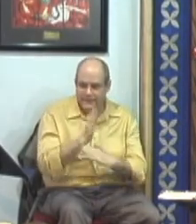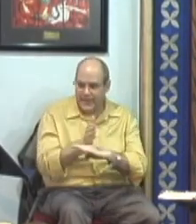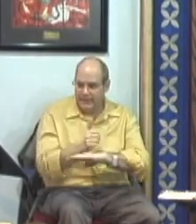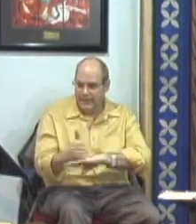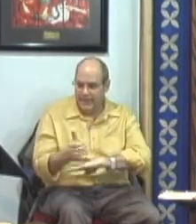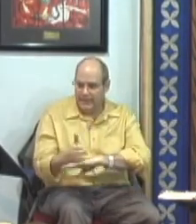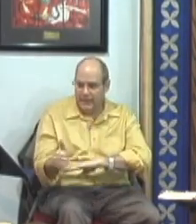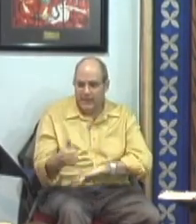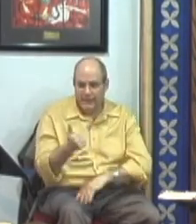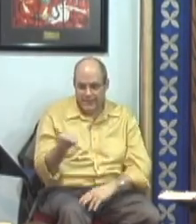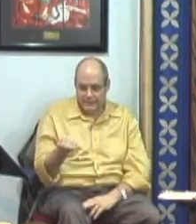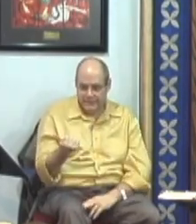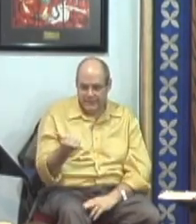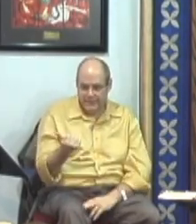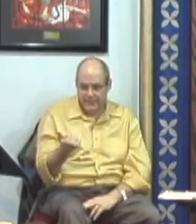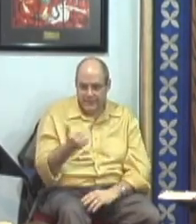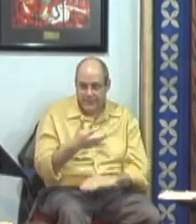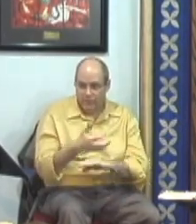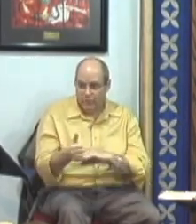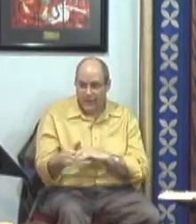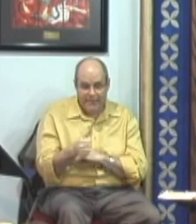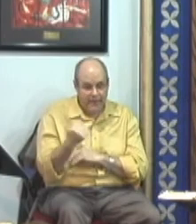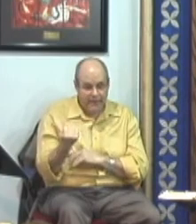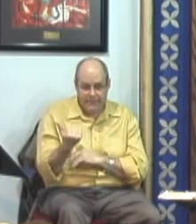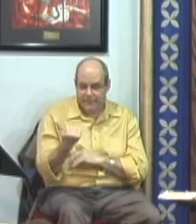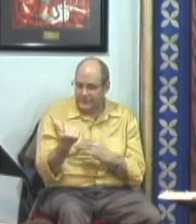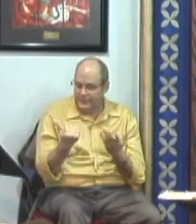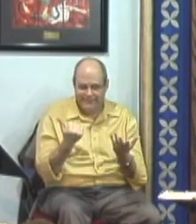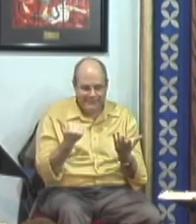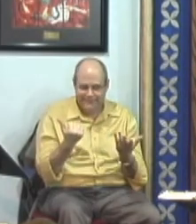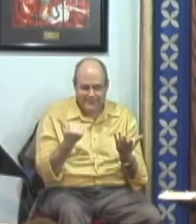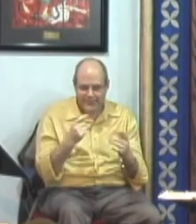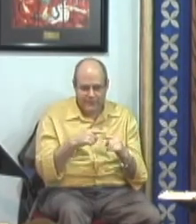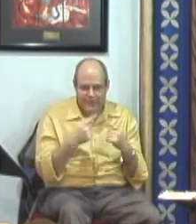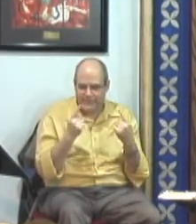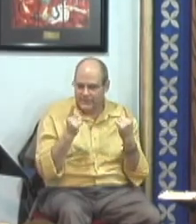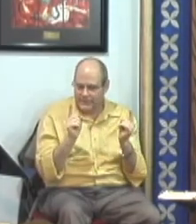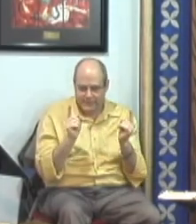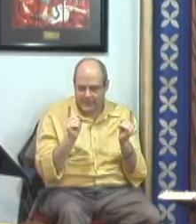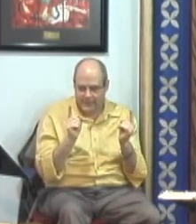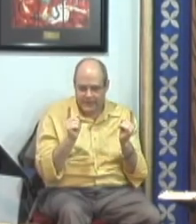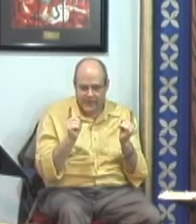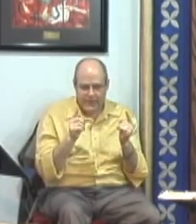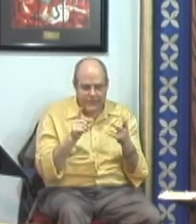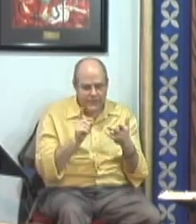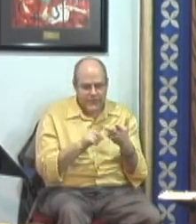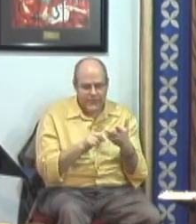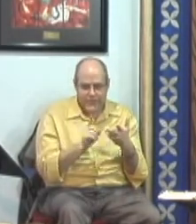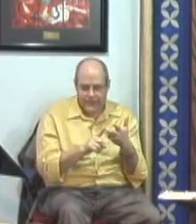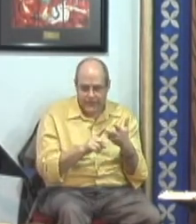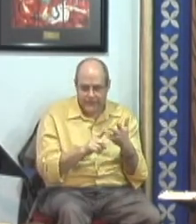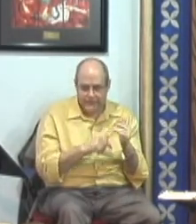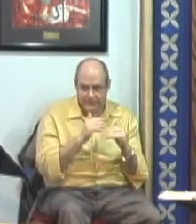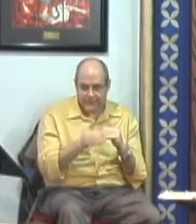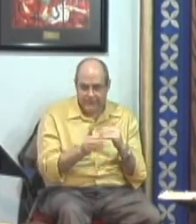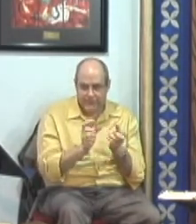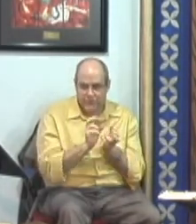it. Because if you blame others, you don't get anywhere in letting it be transformed. The third step is to